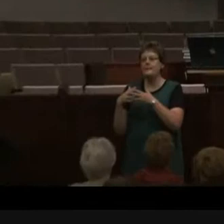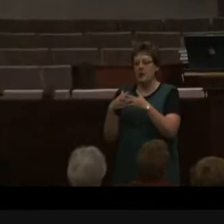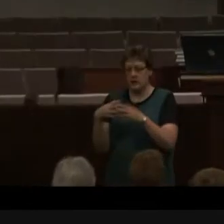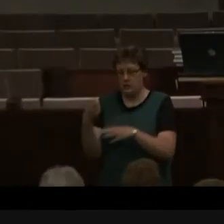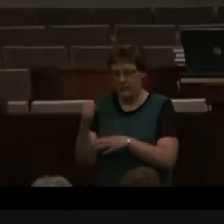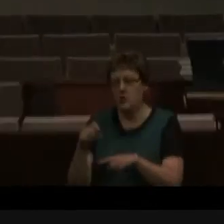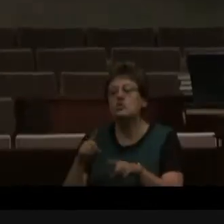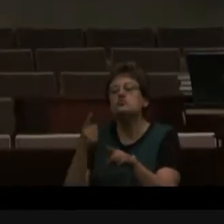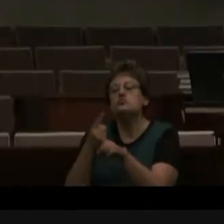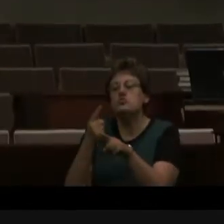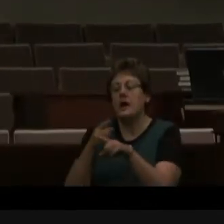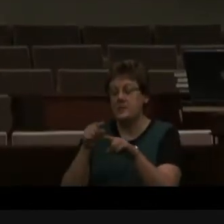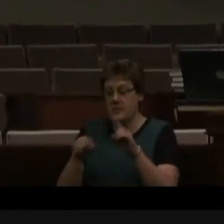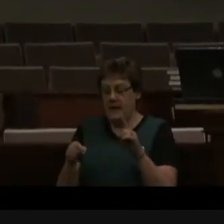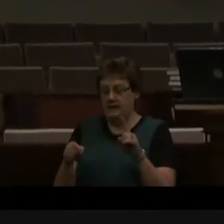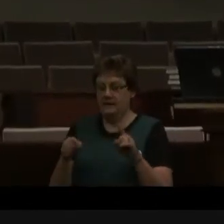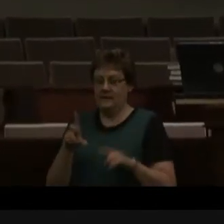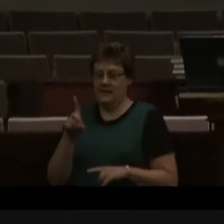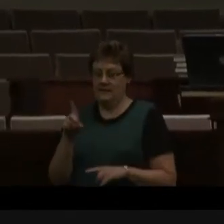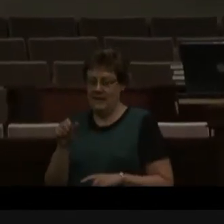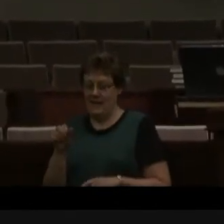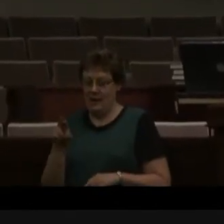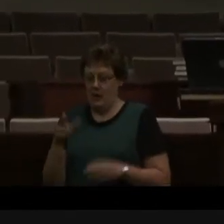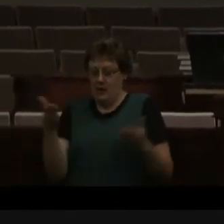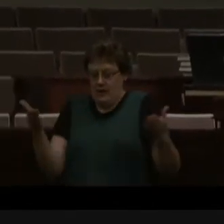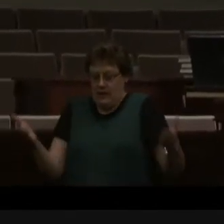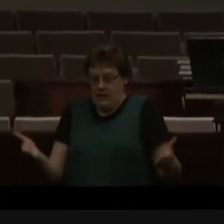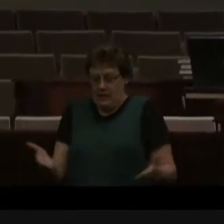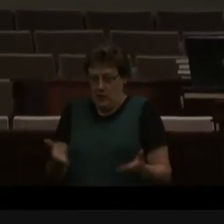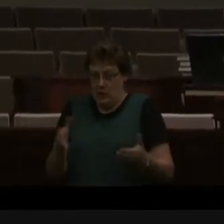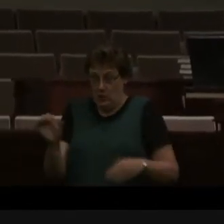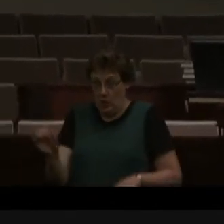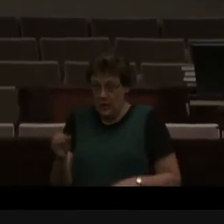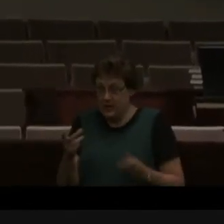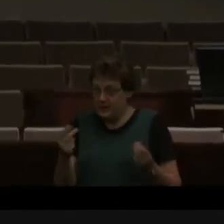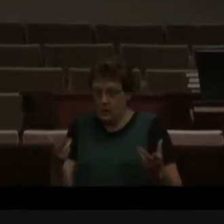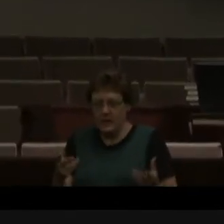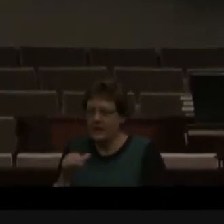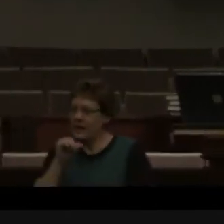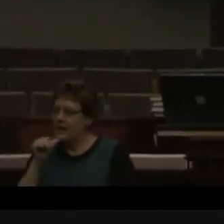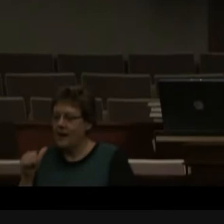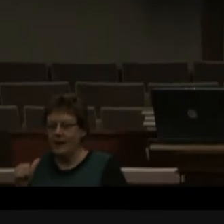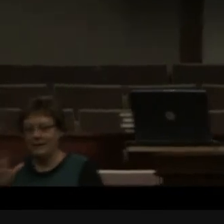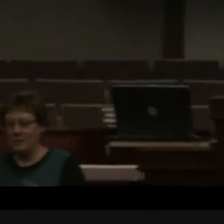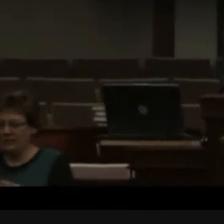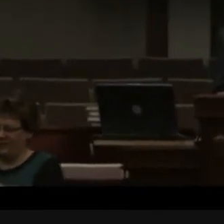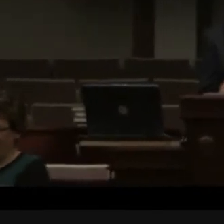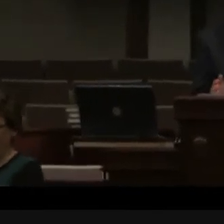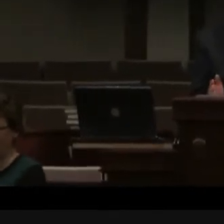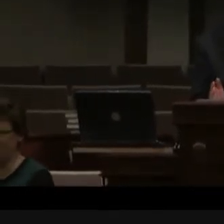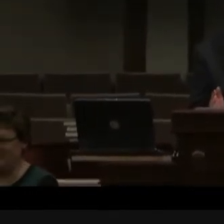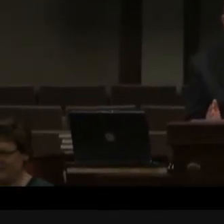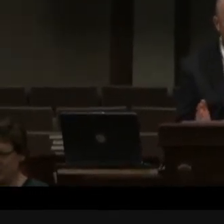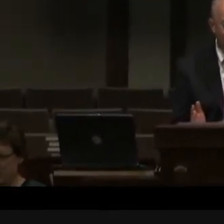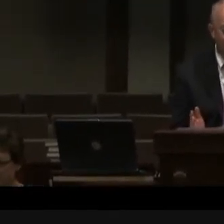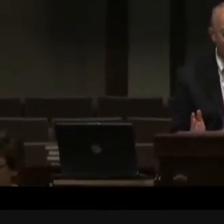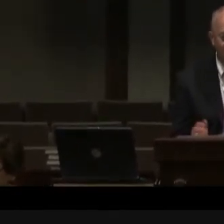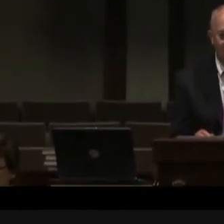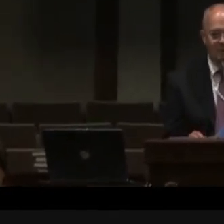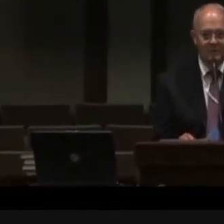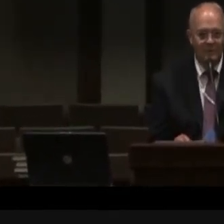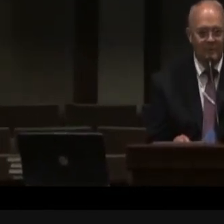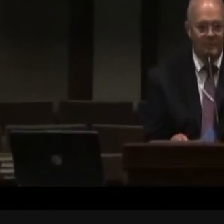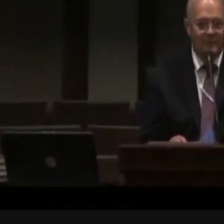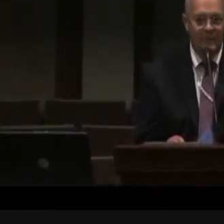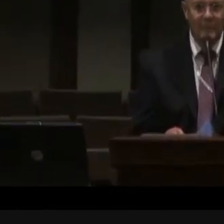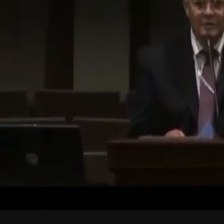assistant directors of our center, and she was the one that was able to get us the $300